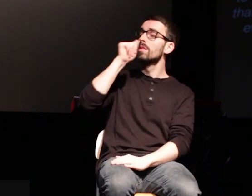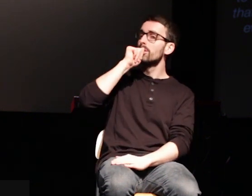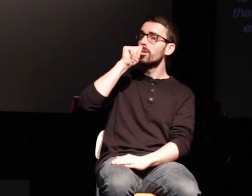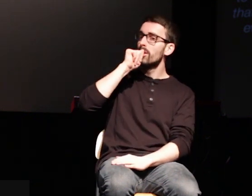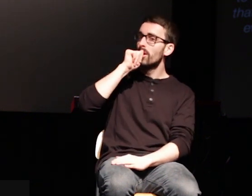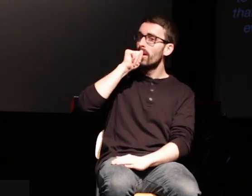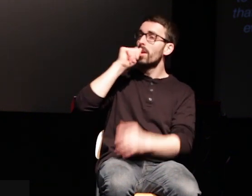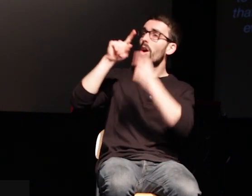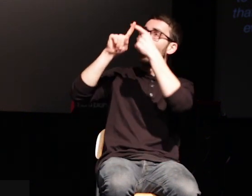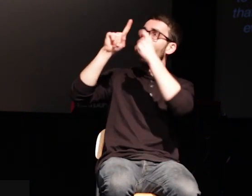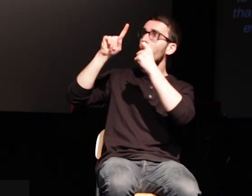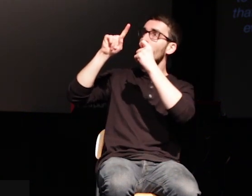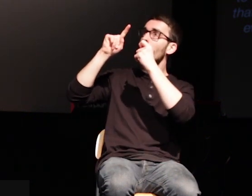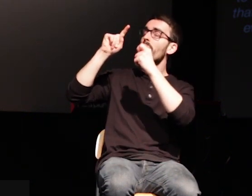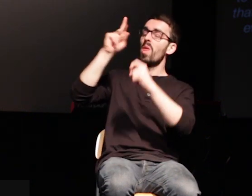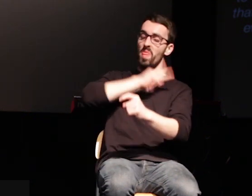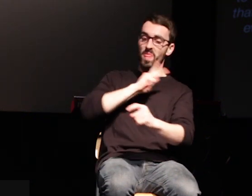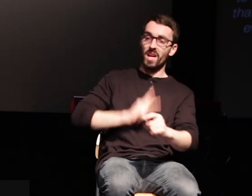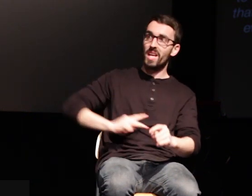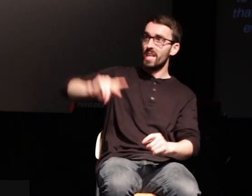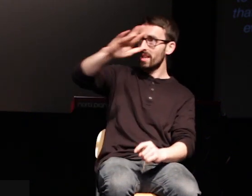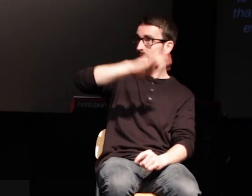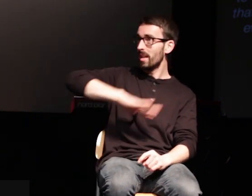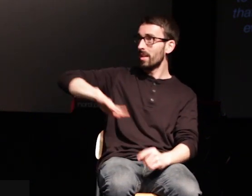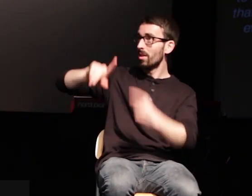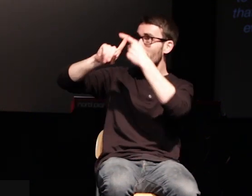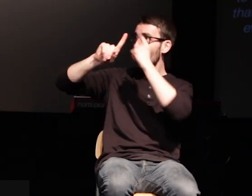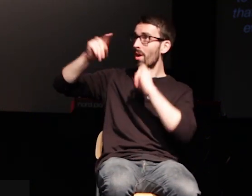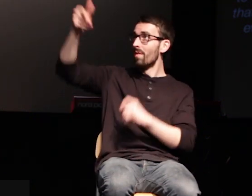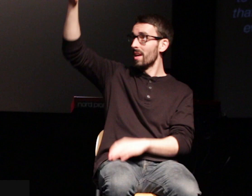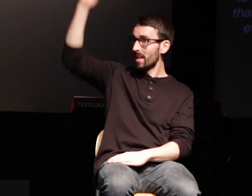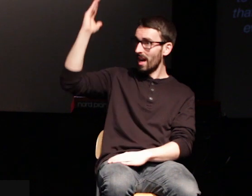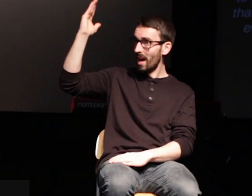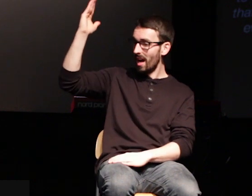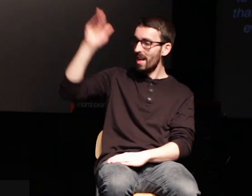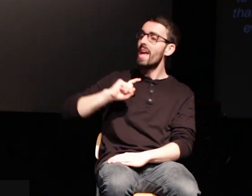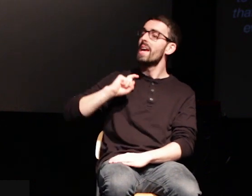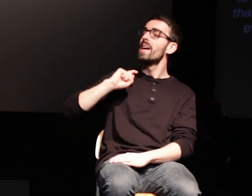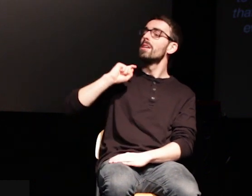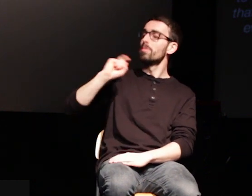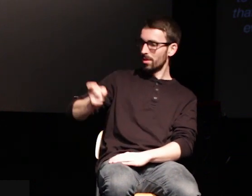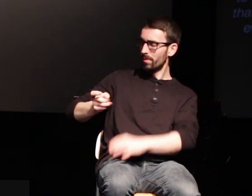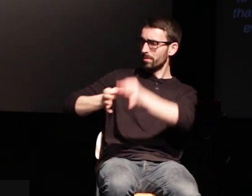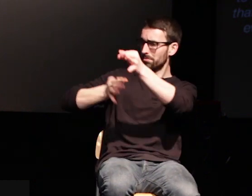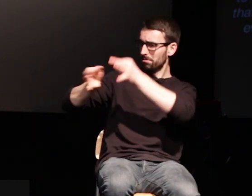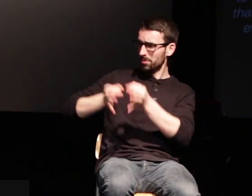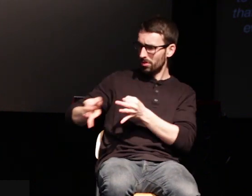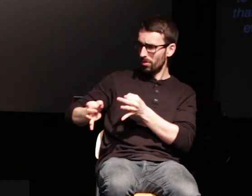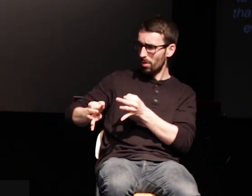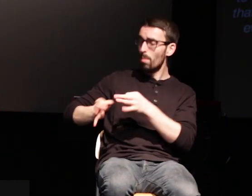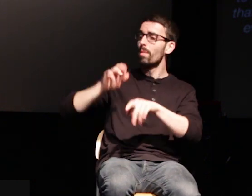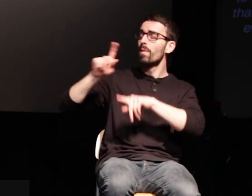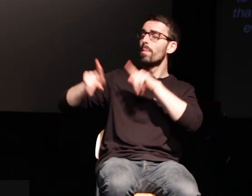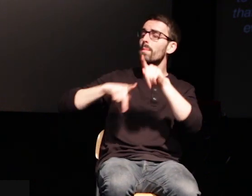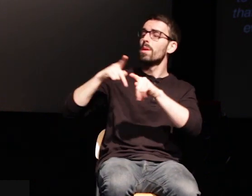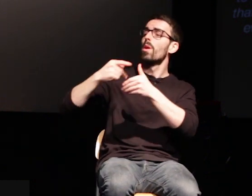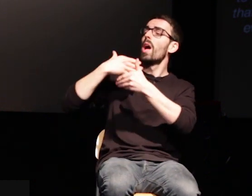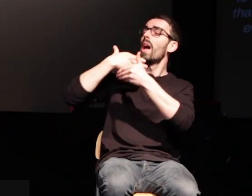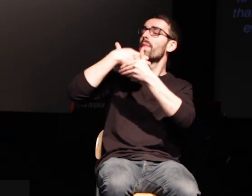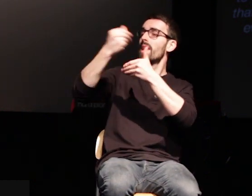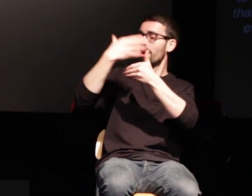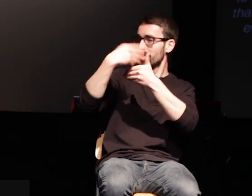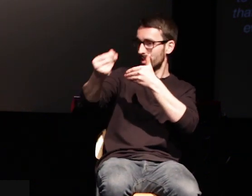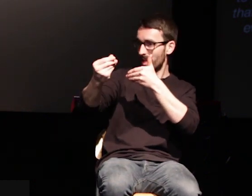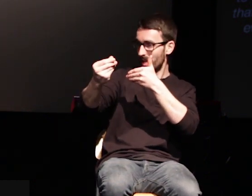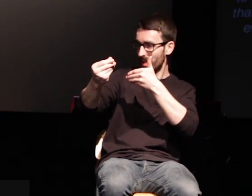God has been given to you. But to those on the outside, everything is said